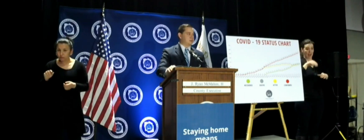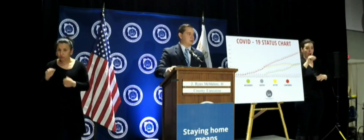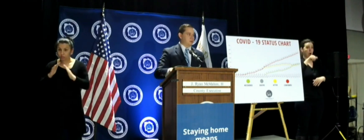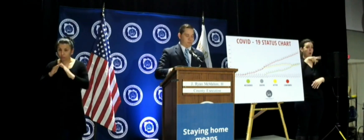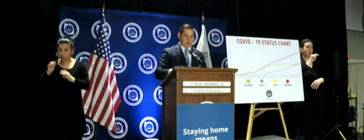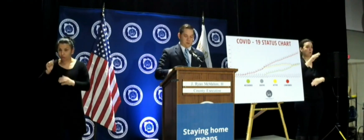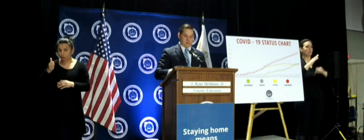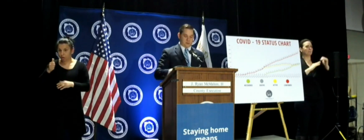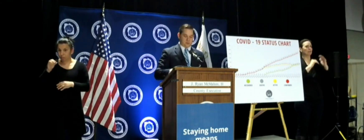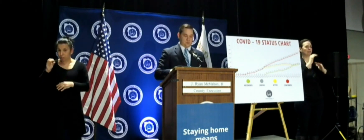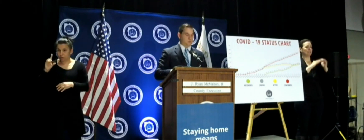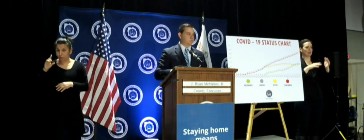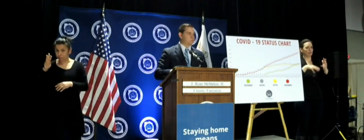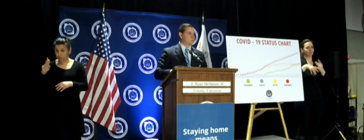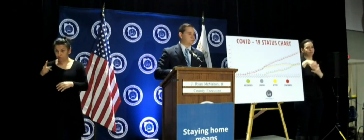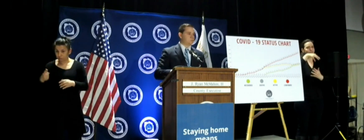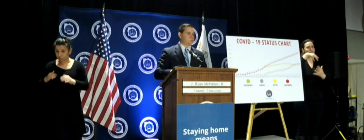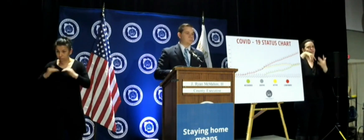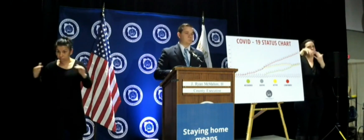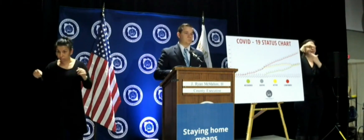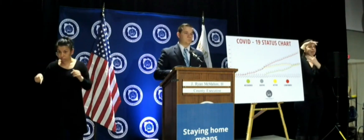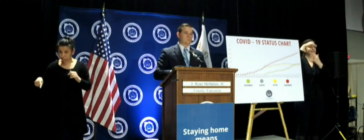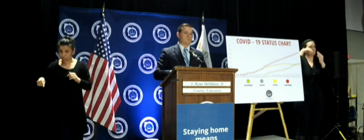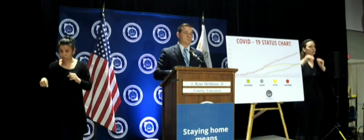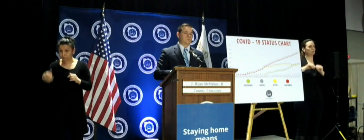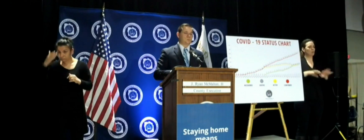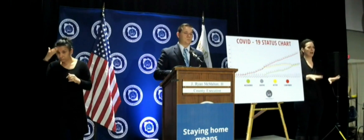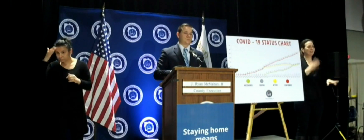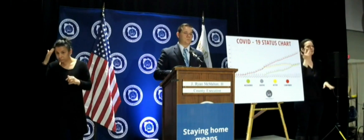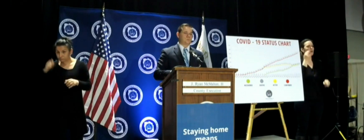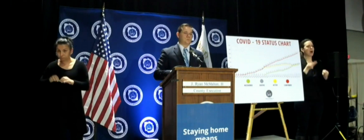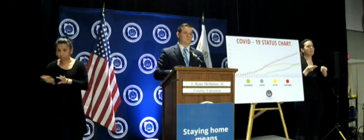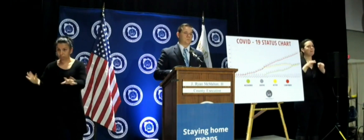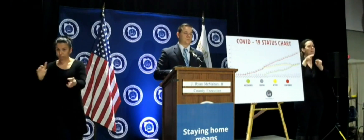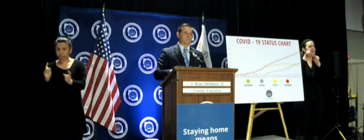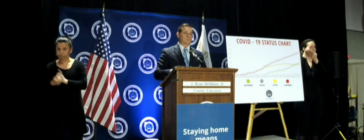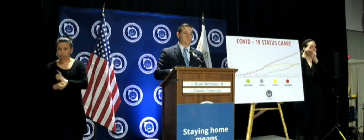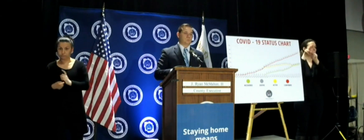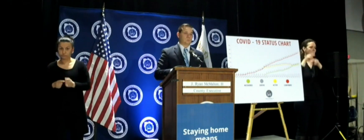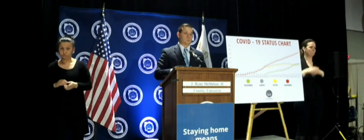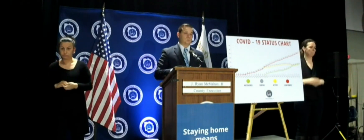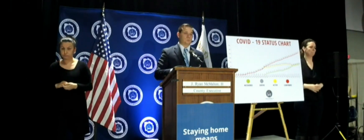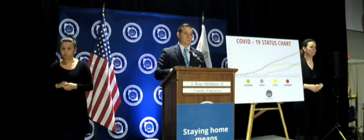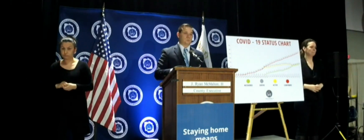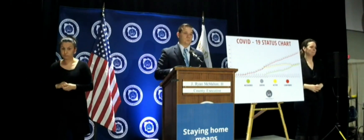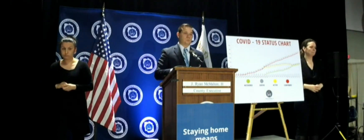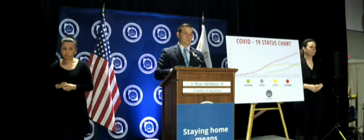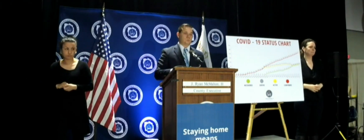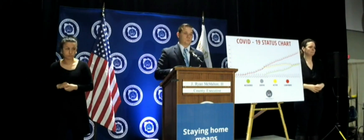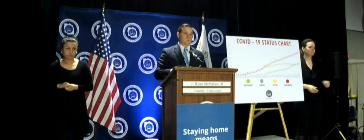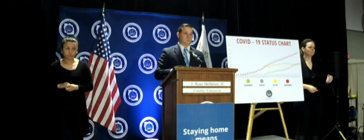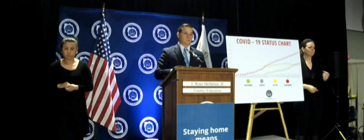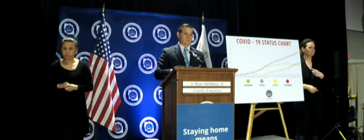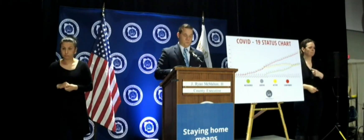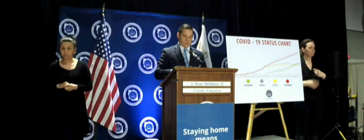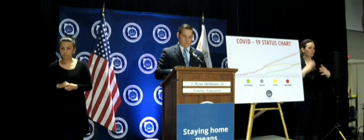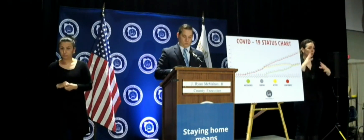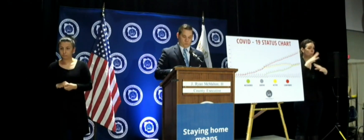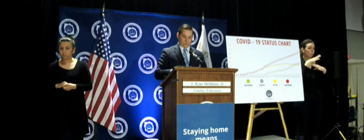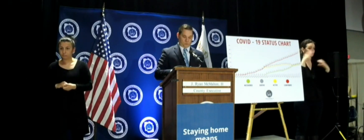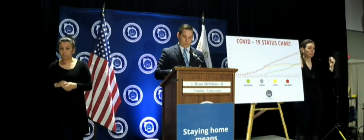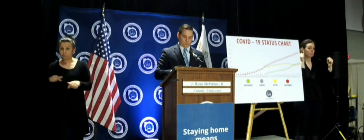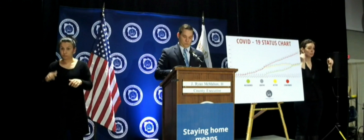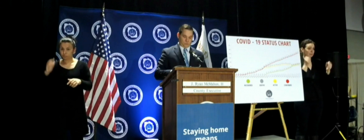density in another part of the city. Ryan, the President of the United States tweeted a major news conference tonight at 6